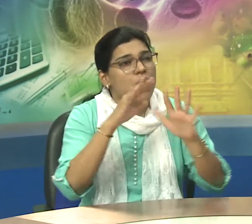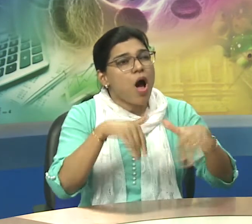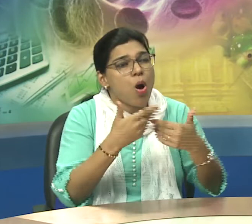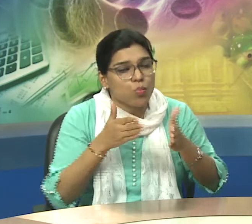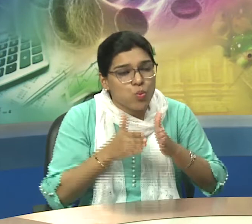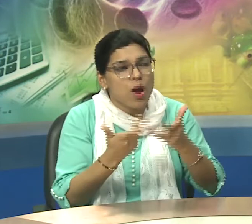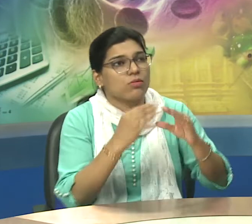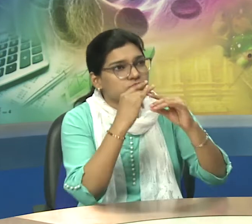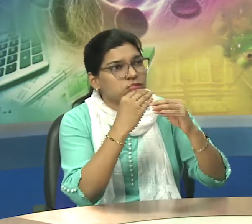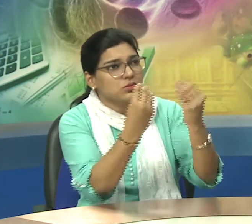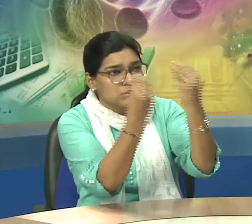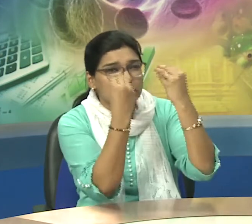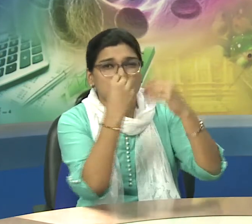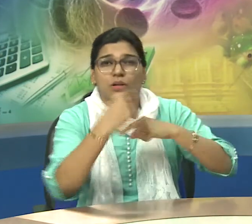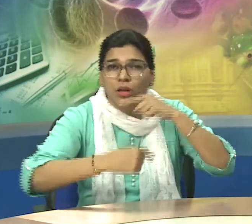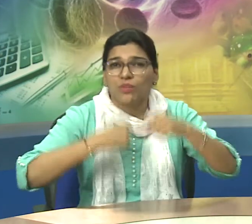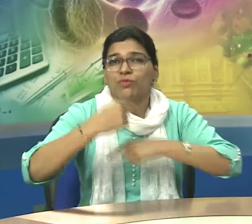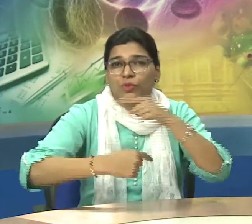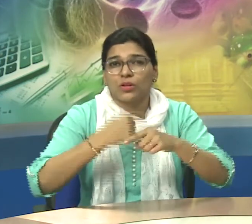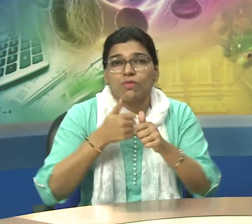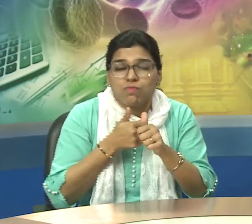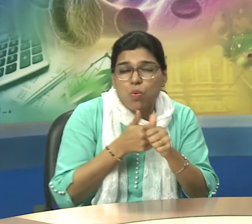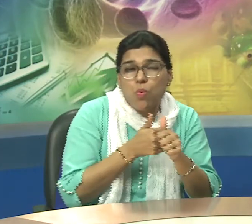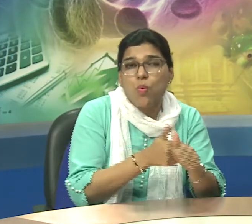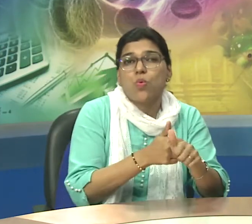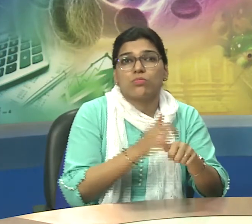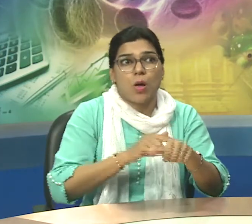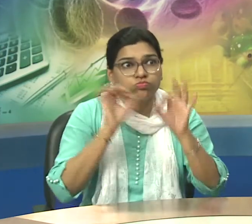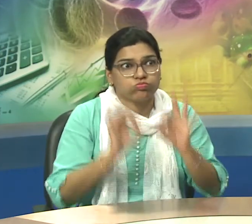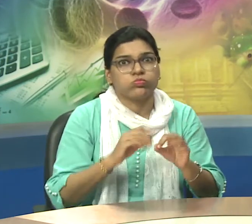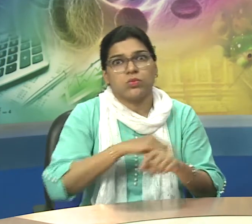follow his uncle the whole day